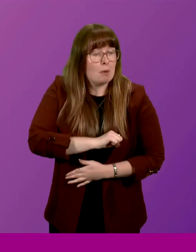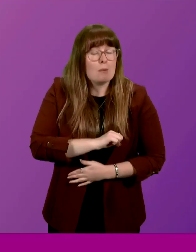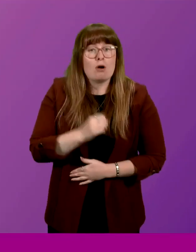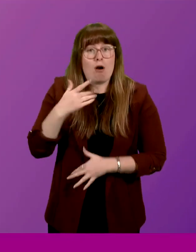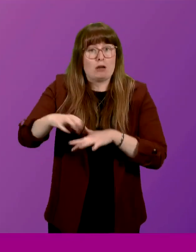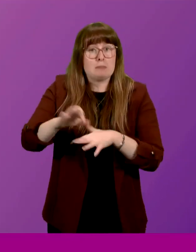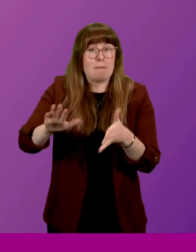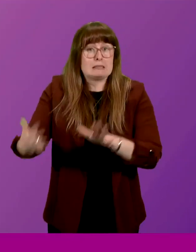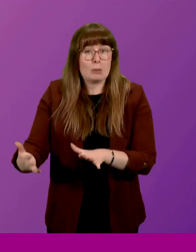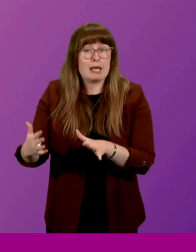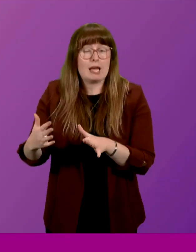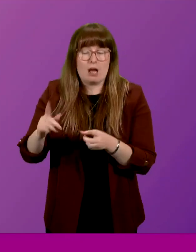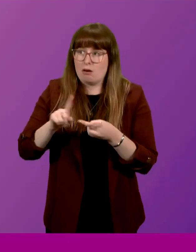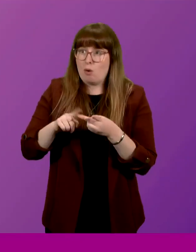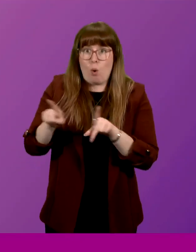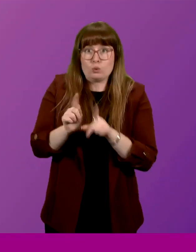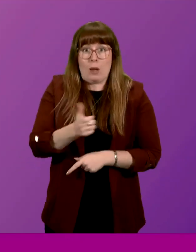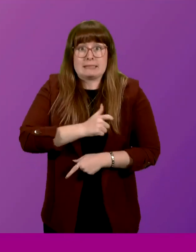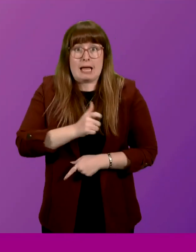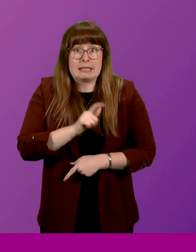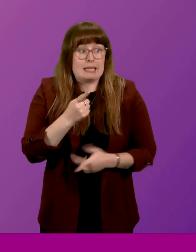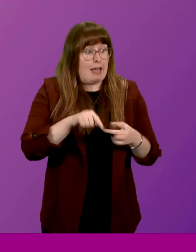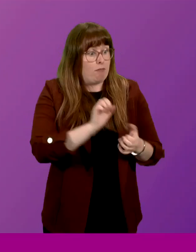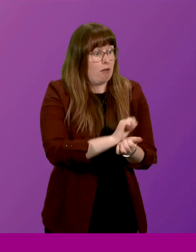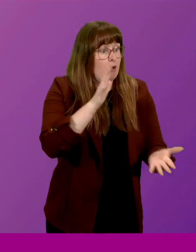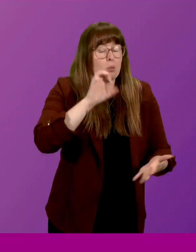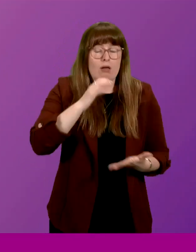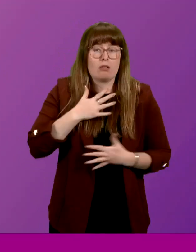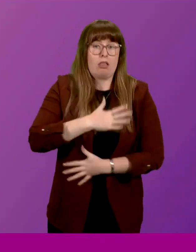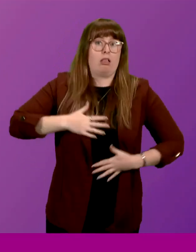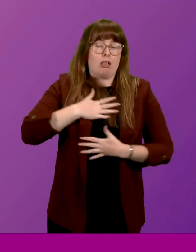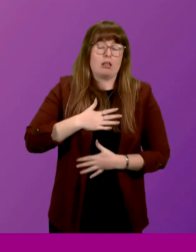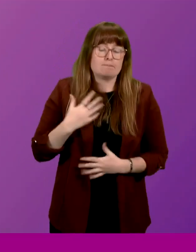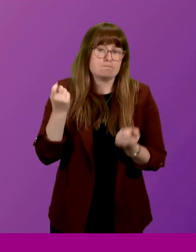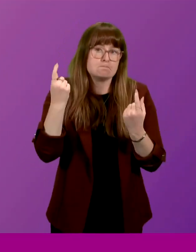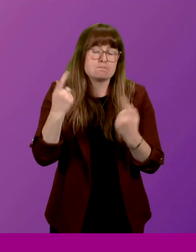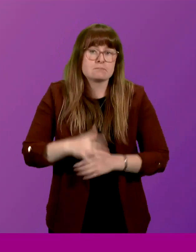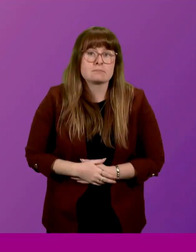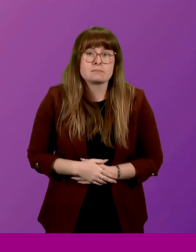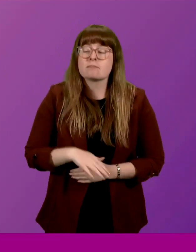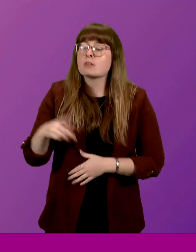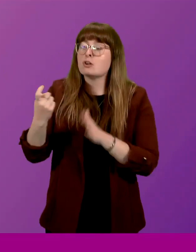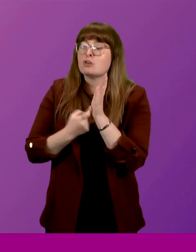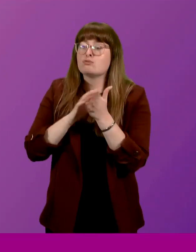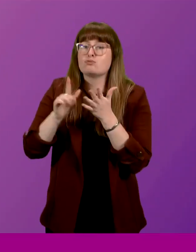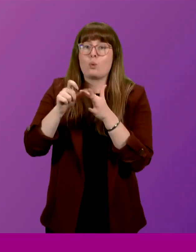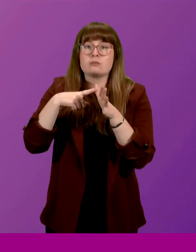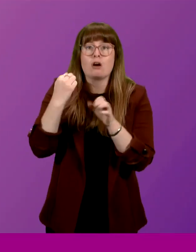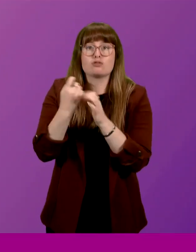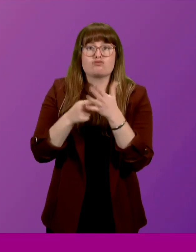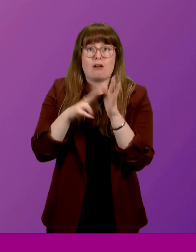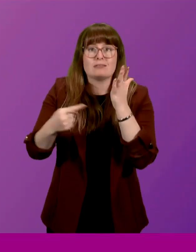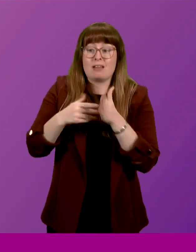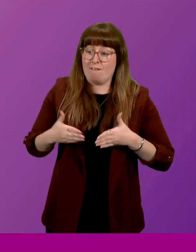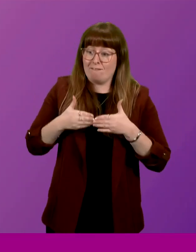of her husband and the anxiety that this issue will be causing to her today. Rhoda Grant. Ferry